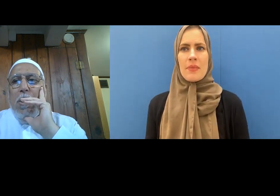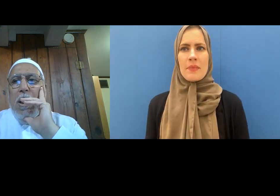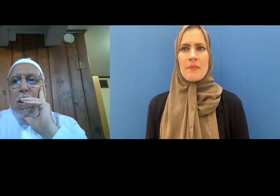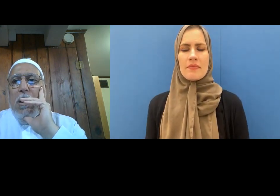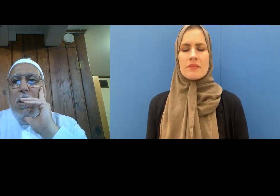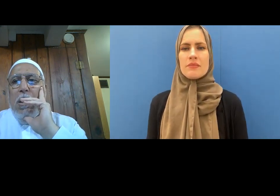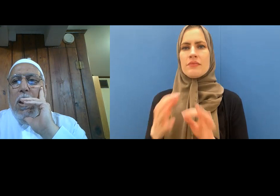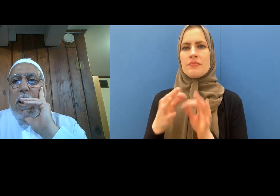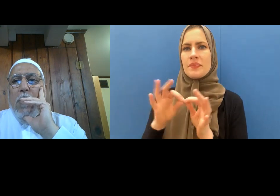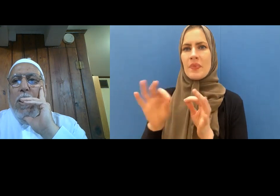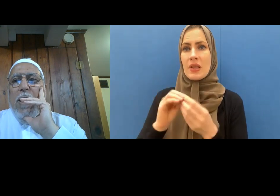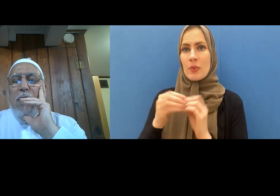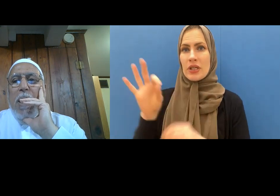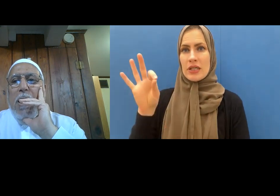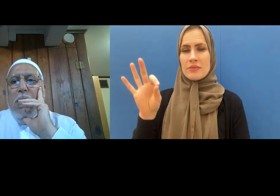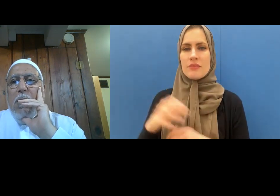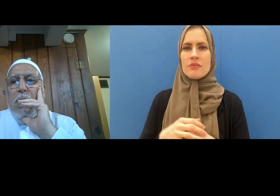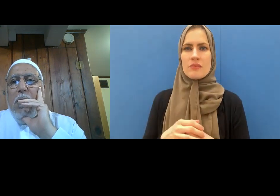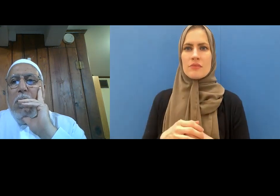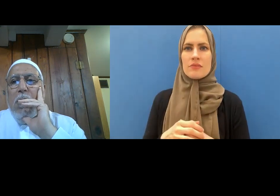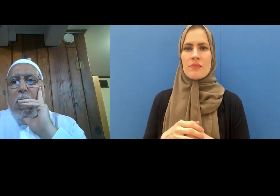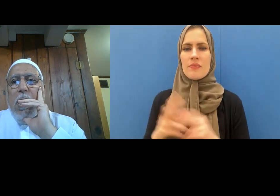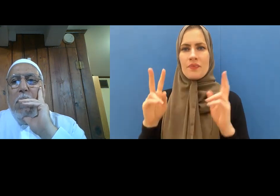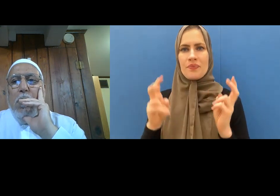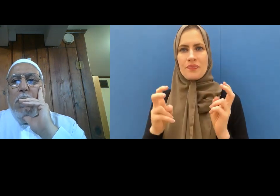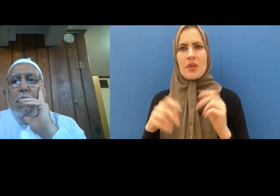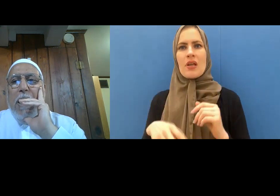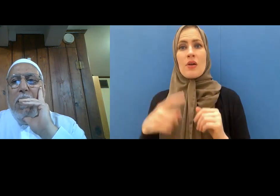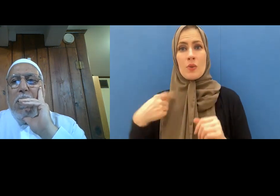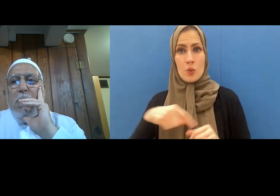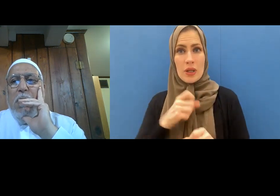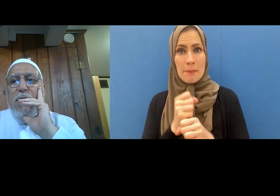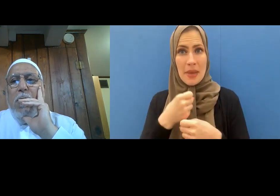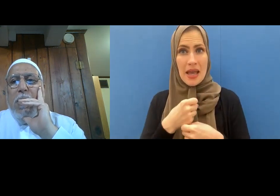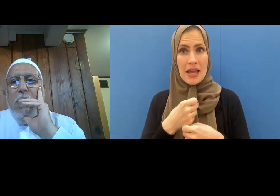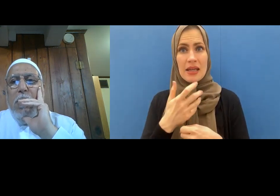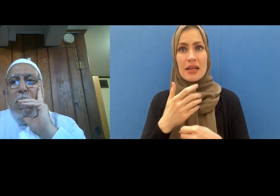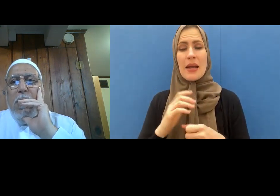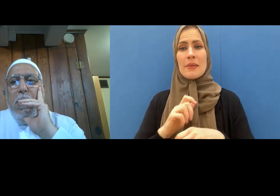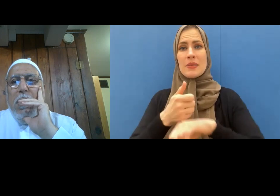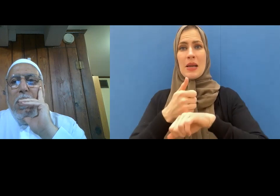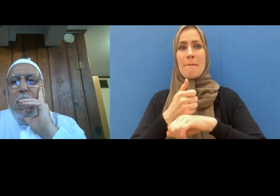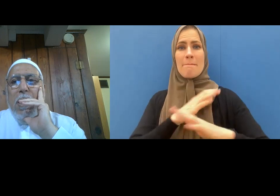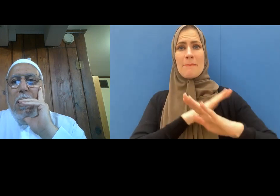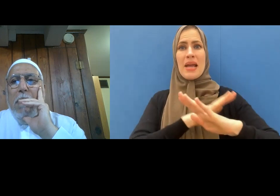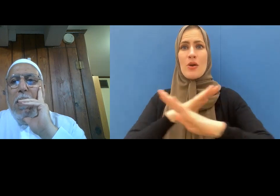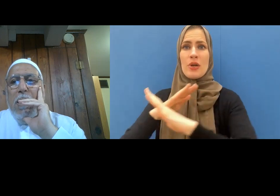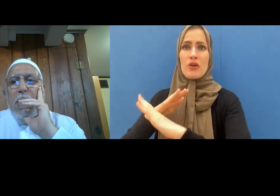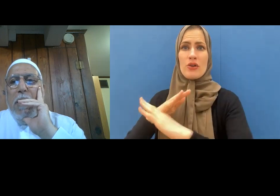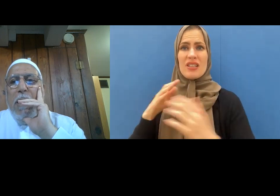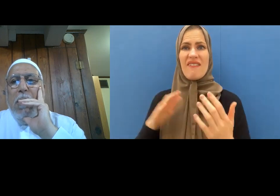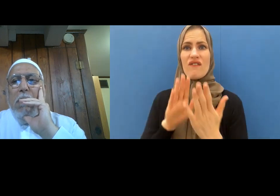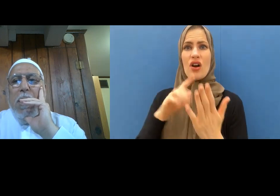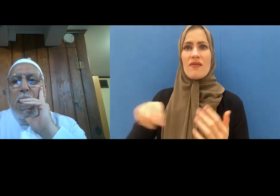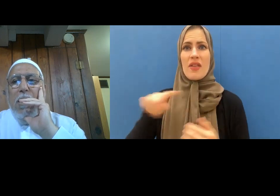Ayah number 9, and we have made and put barriers before them and